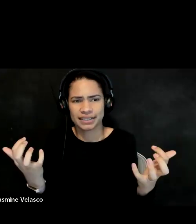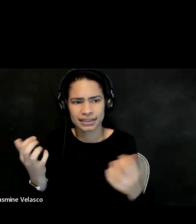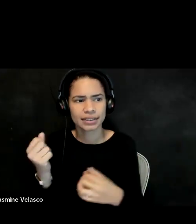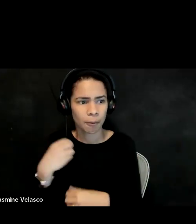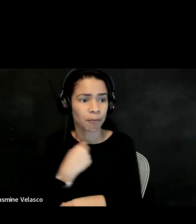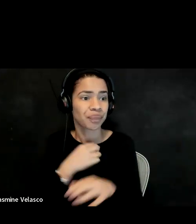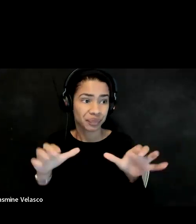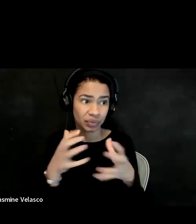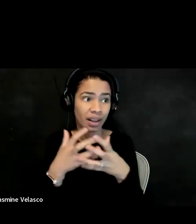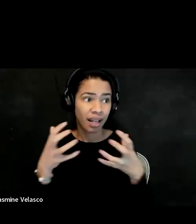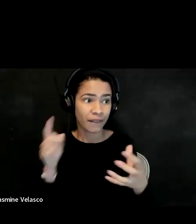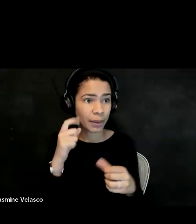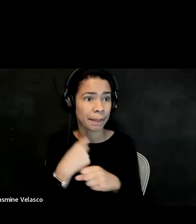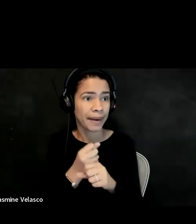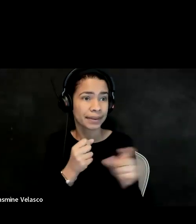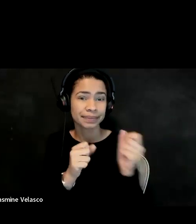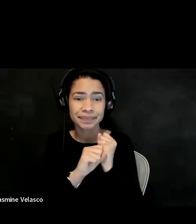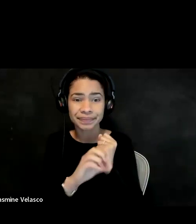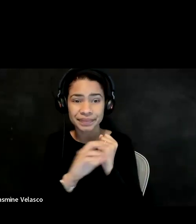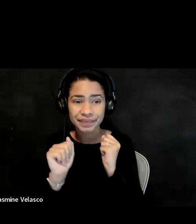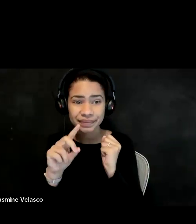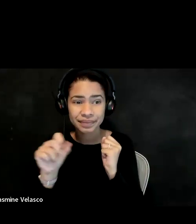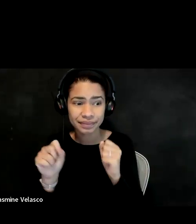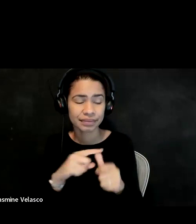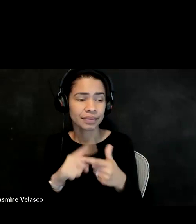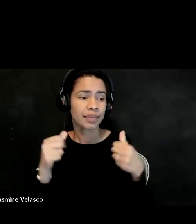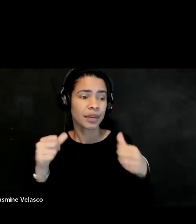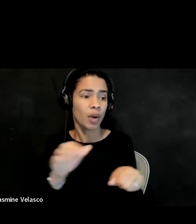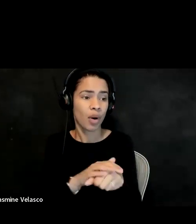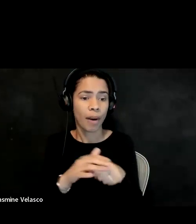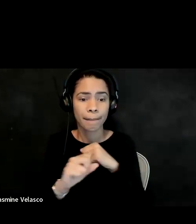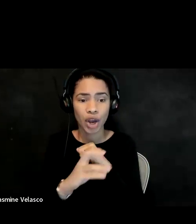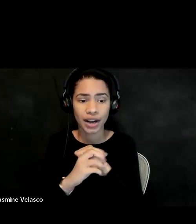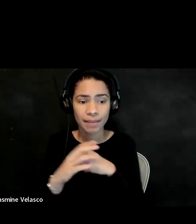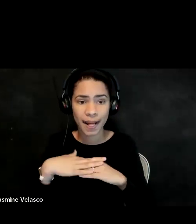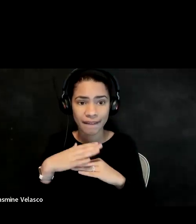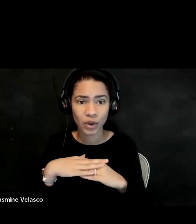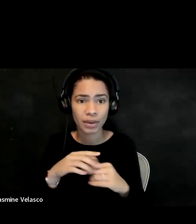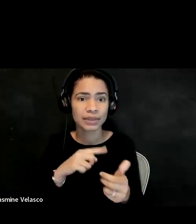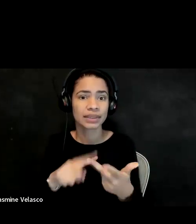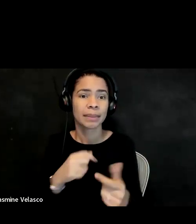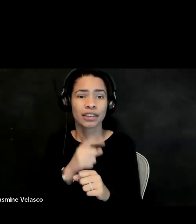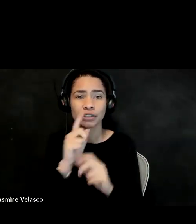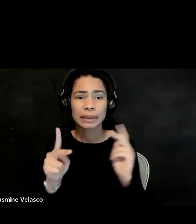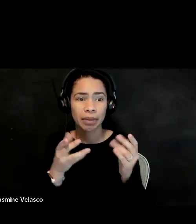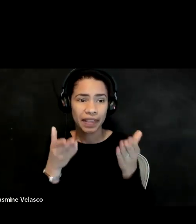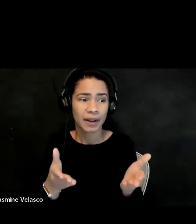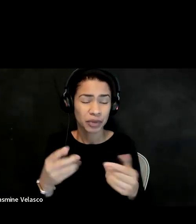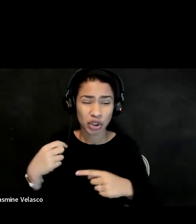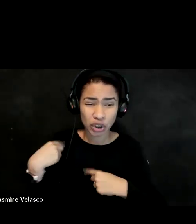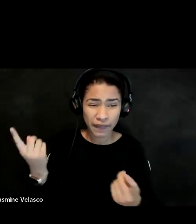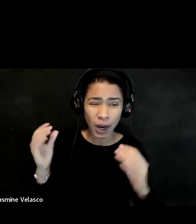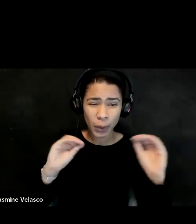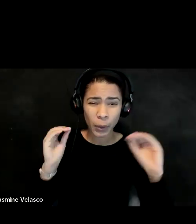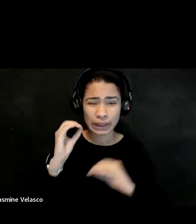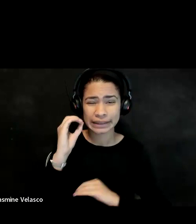do a lot of work to make these ads, get them out on various marketing platforms, make sure that there's going to be people at these events. So far, we haven't had a zero attendance